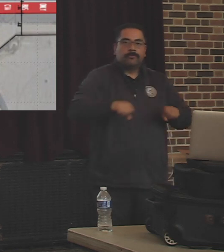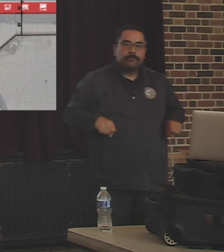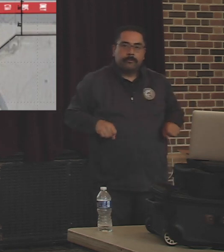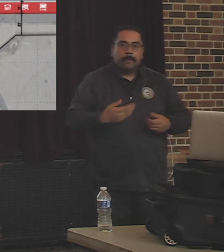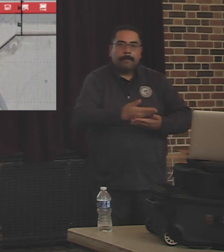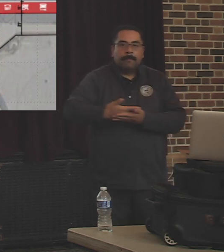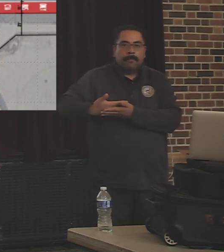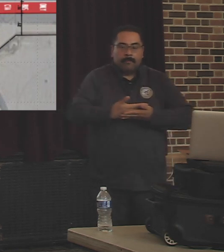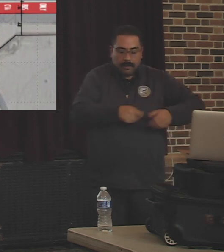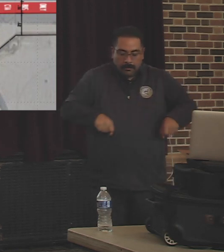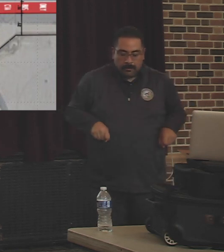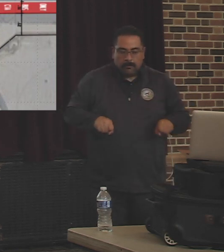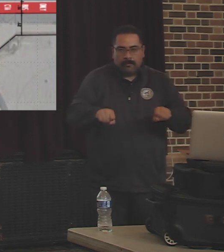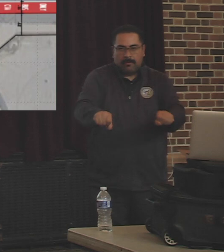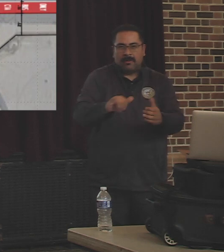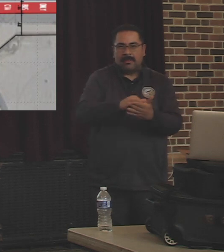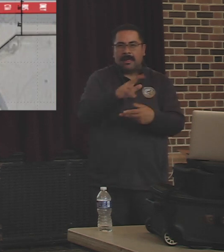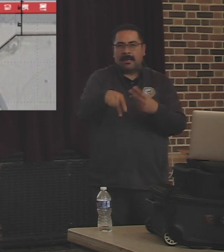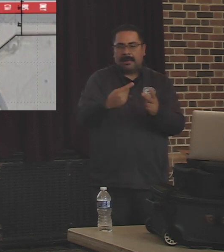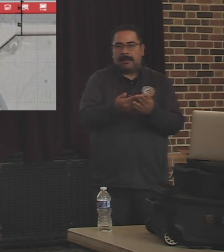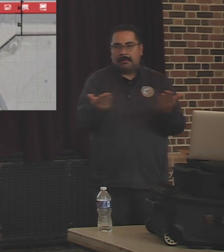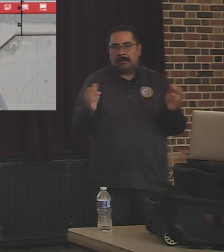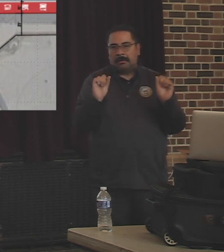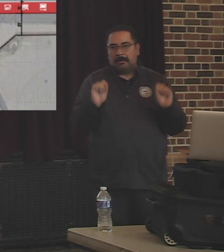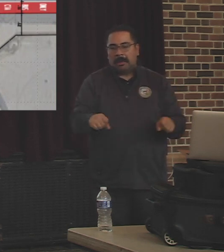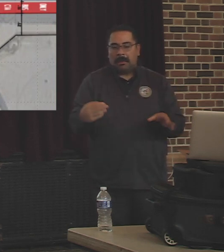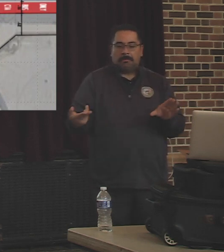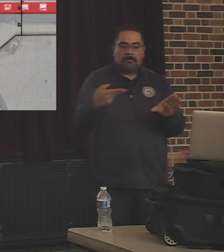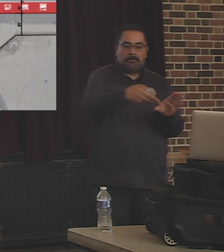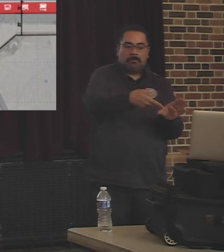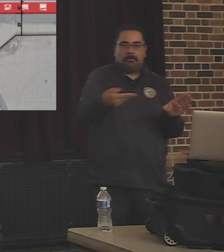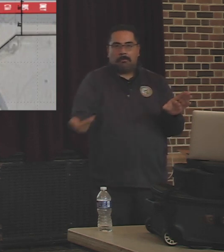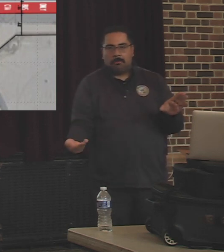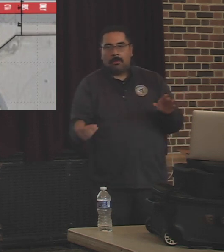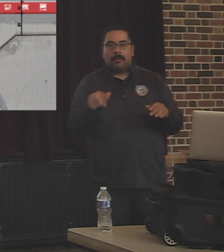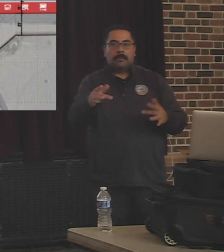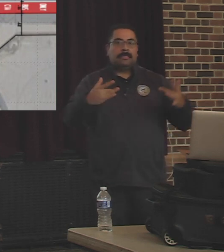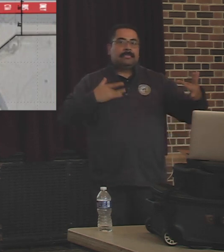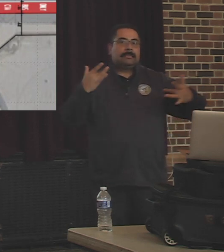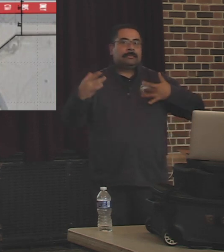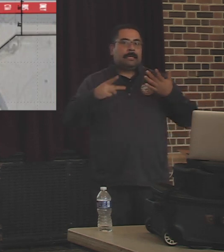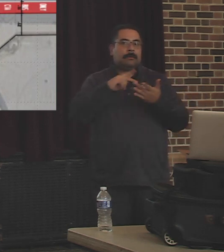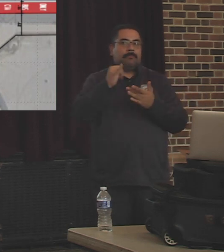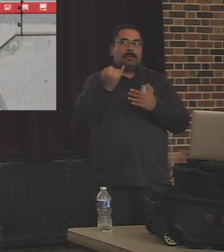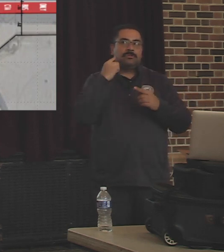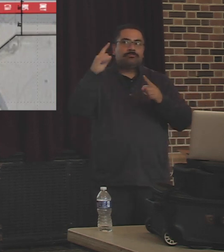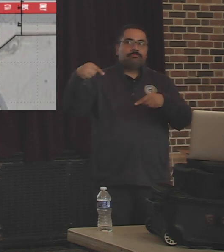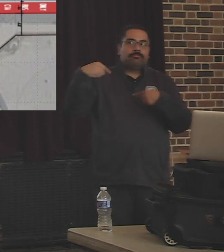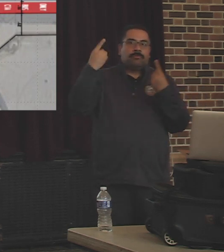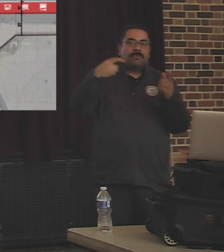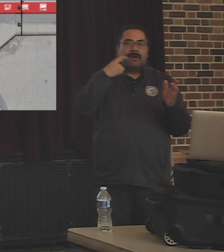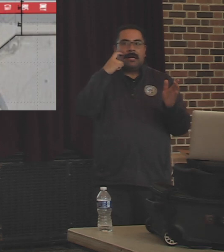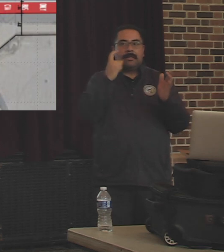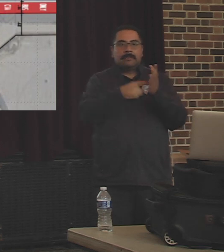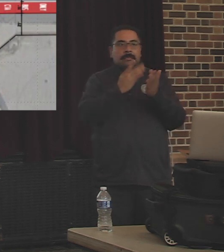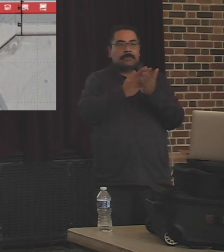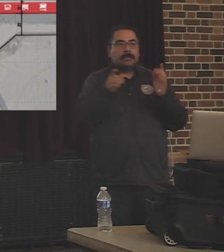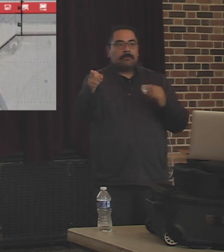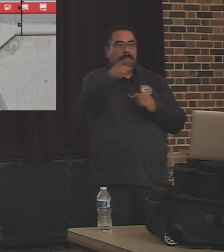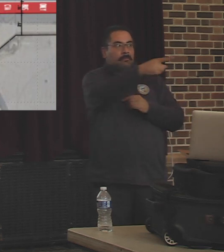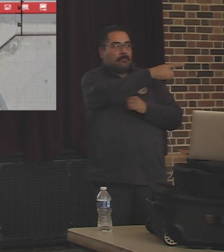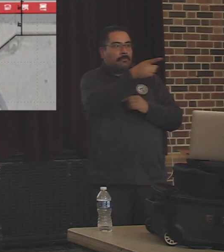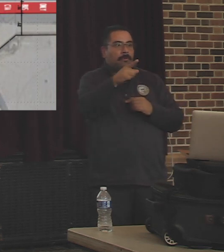kind of thing. So this is a very exciting project. It's been a long project. I know, definitely see a few faces here who have